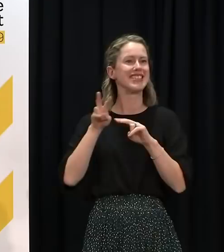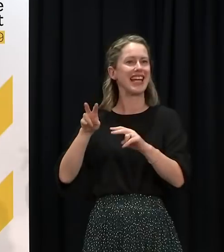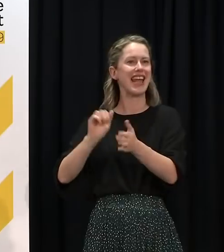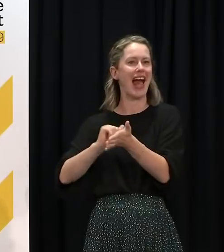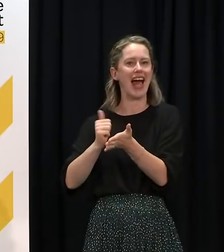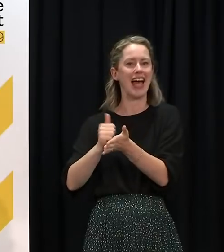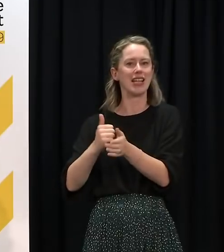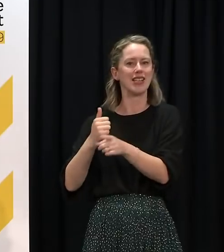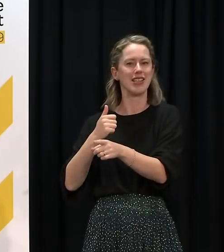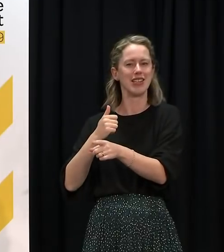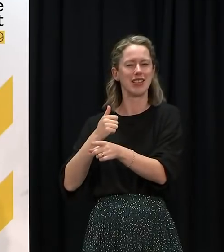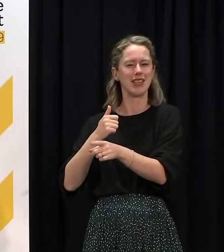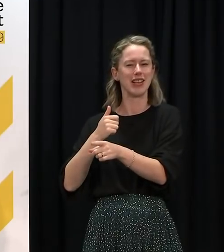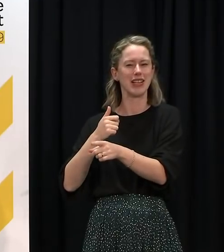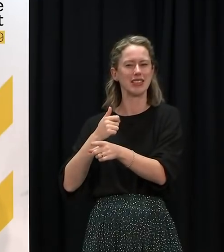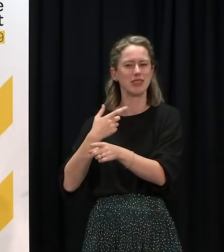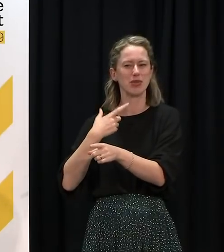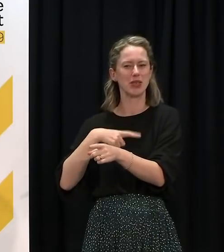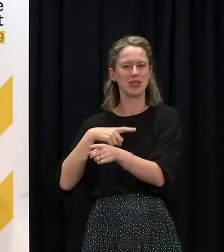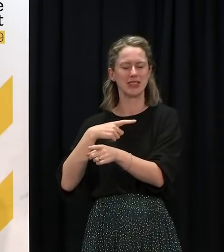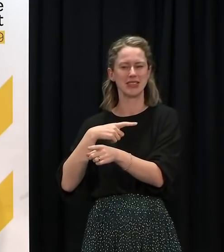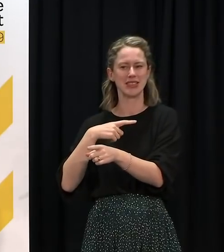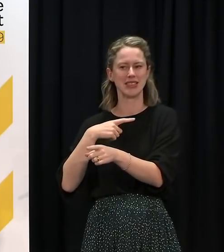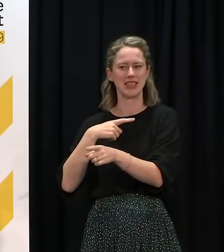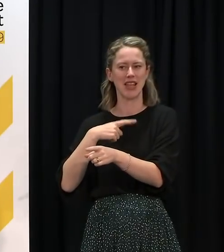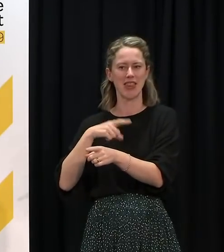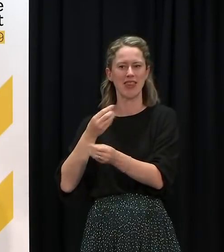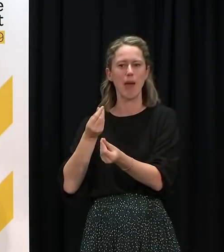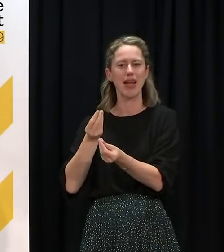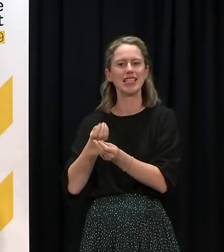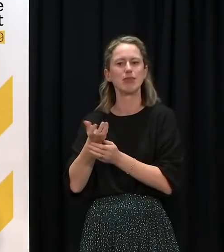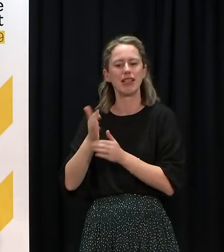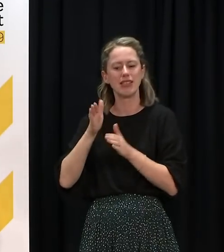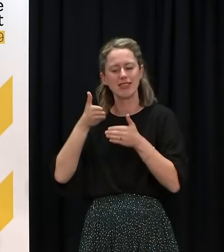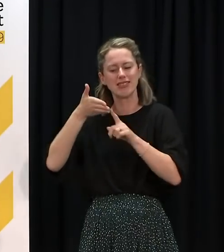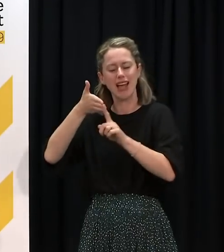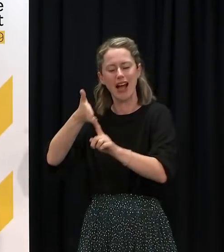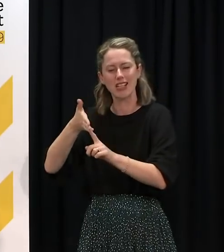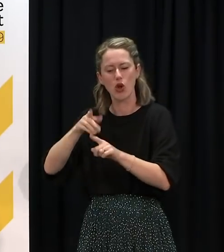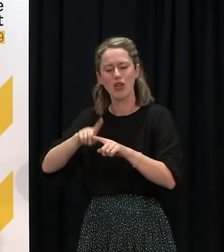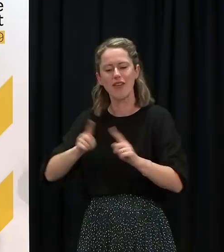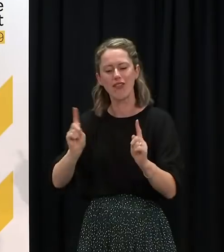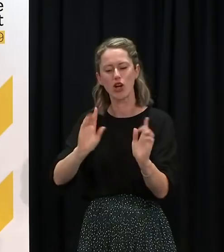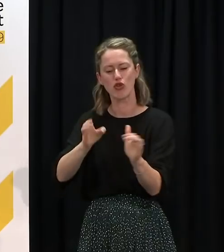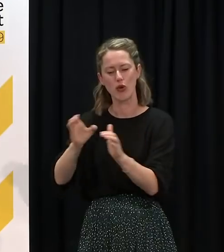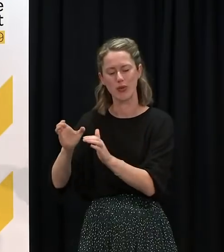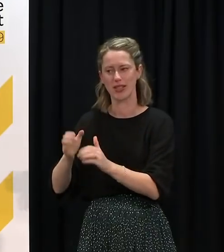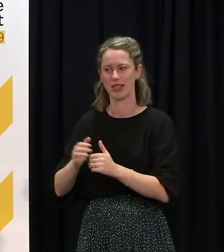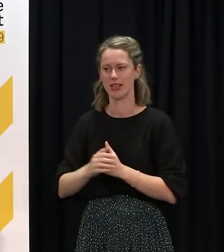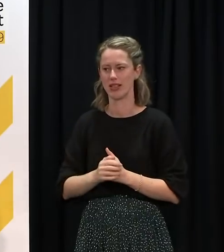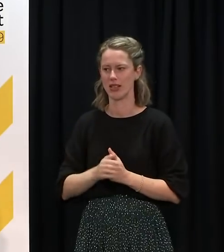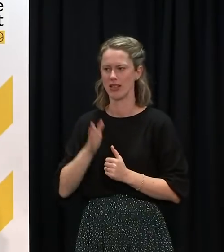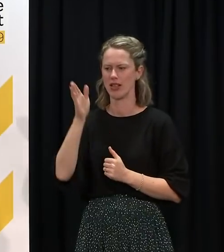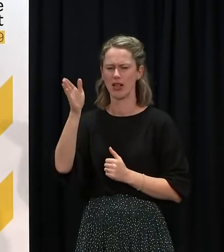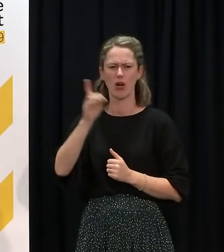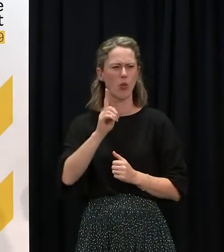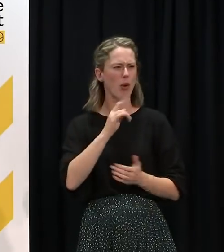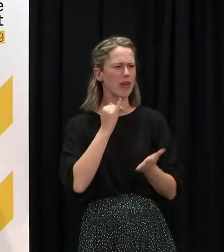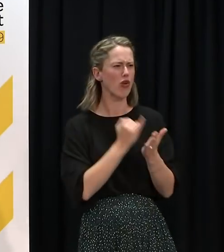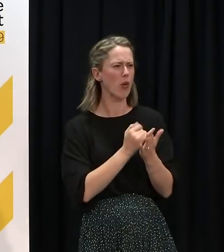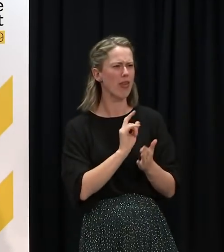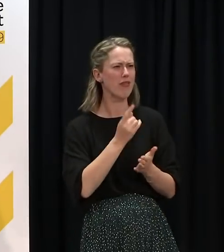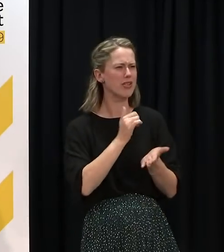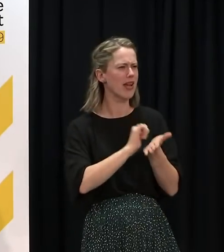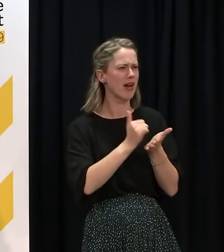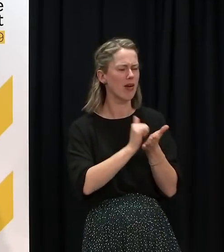as much is a sign that it is being, that spending is being more targeted to the groups that do need to see it. So what went wrong with the first round